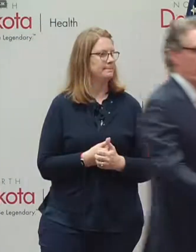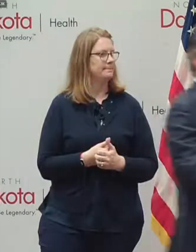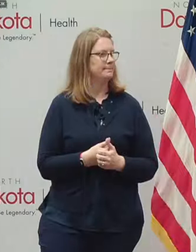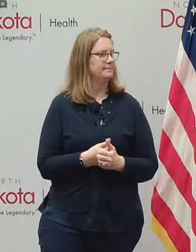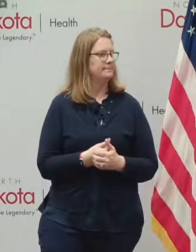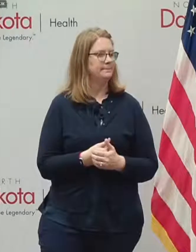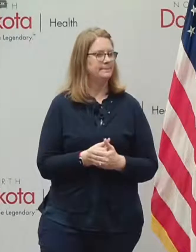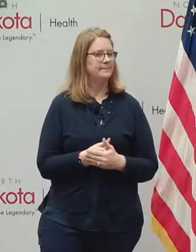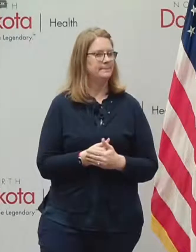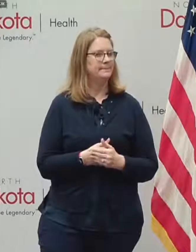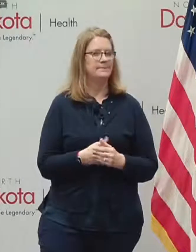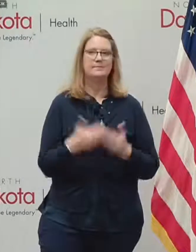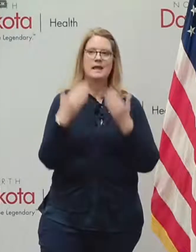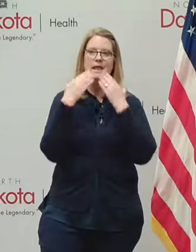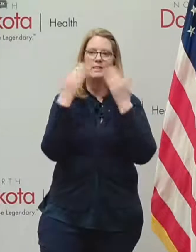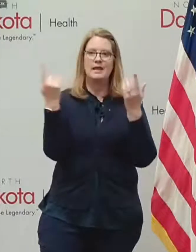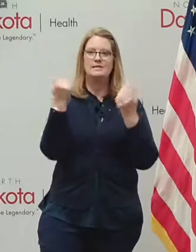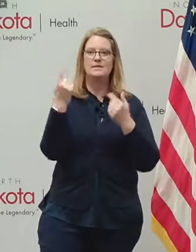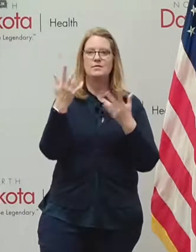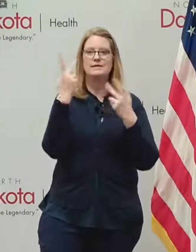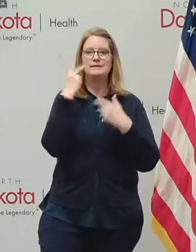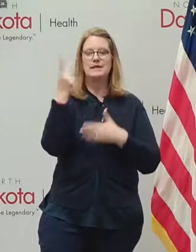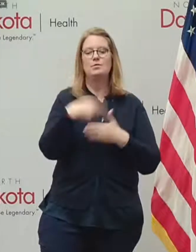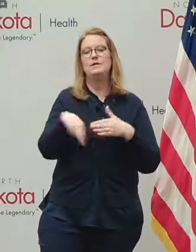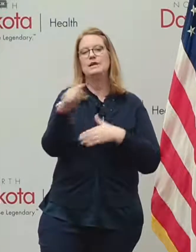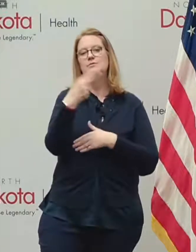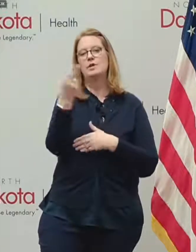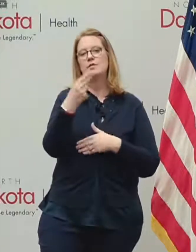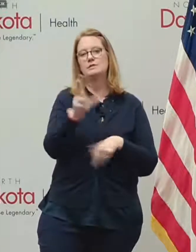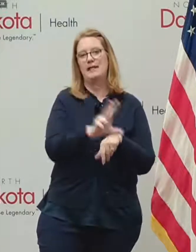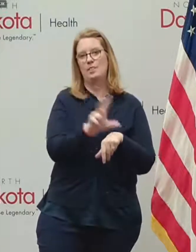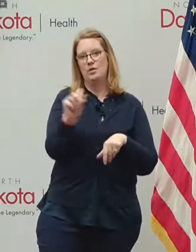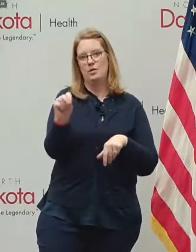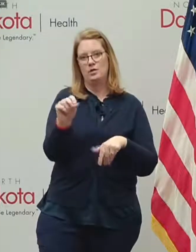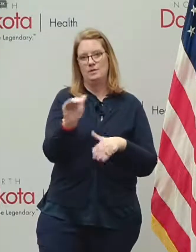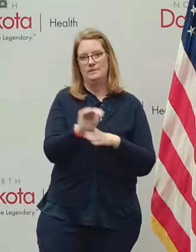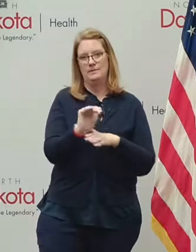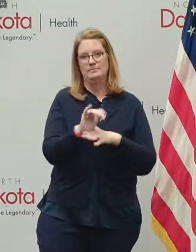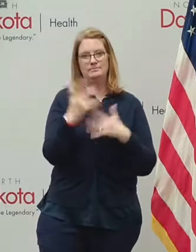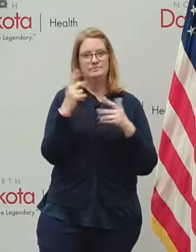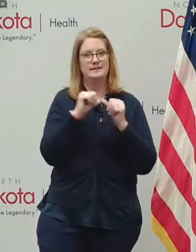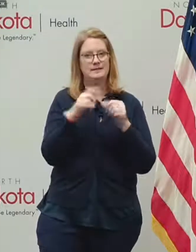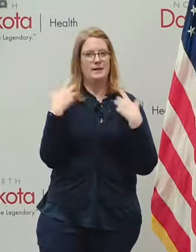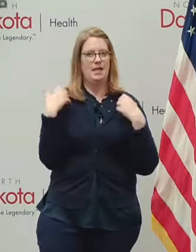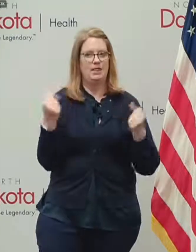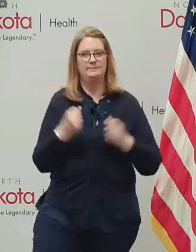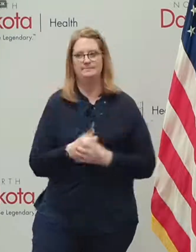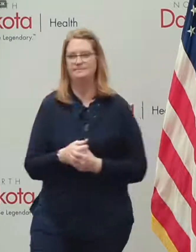Thanks, everybody. See you next Thursday at 3:30 p.m. Stay healthy.